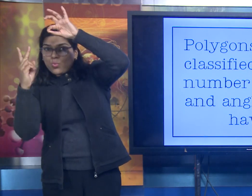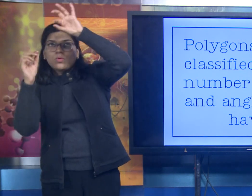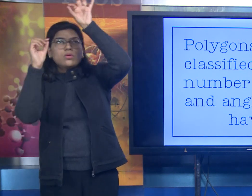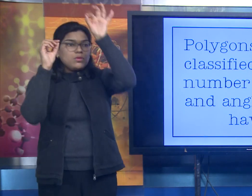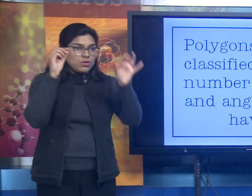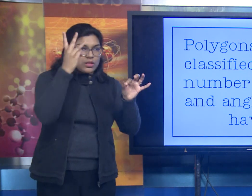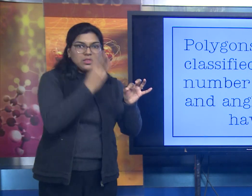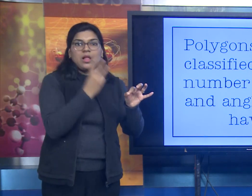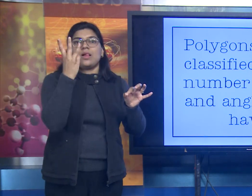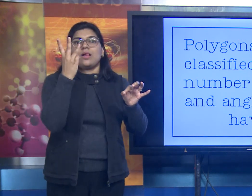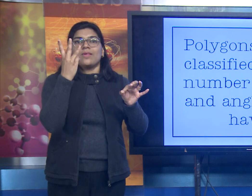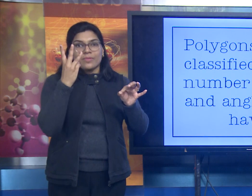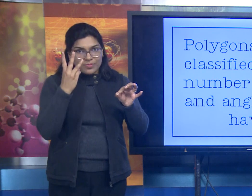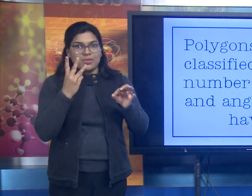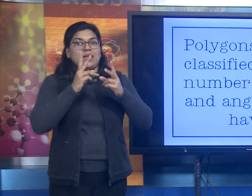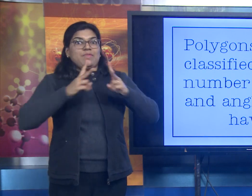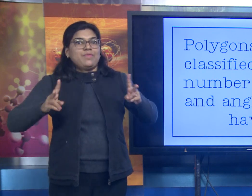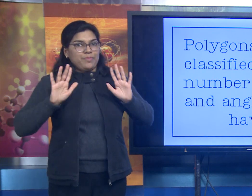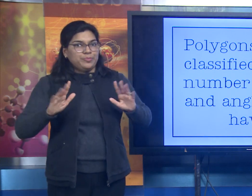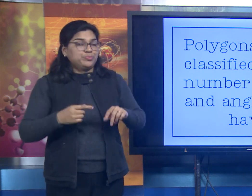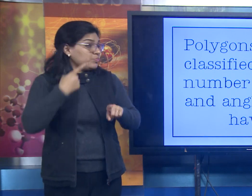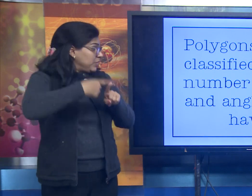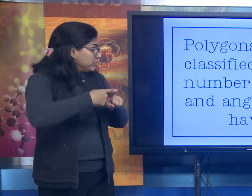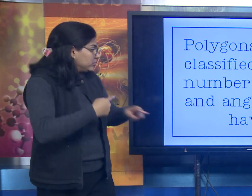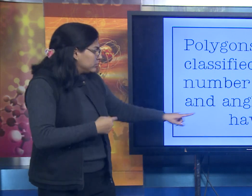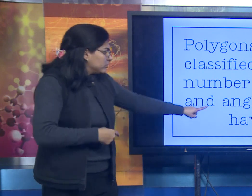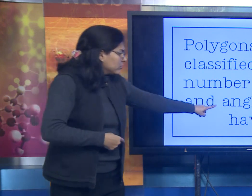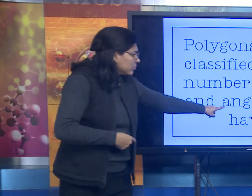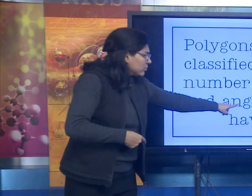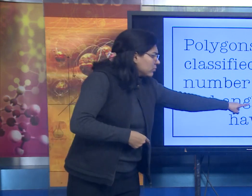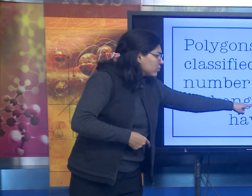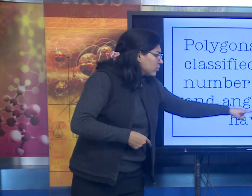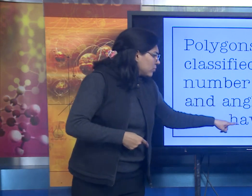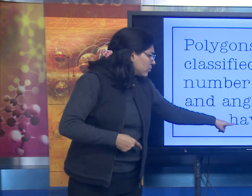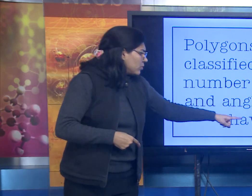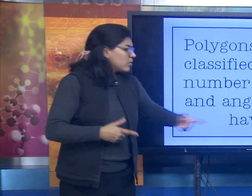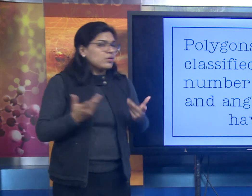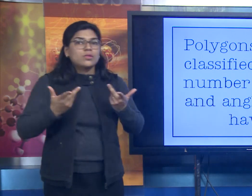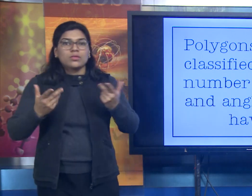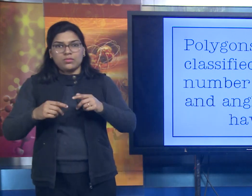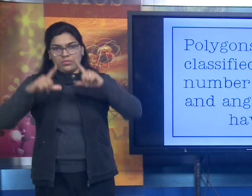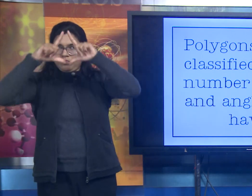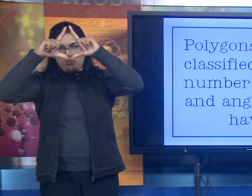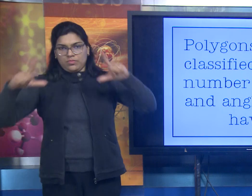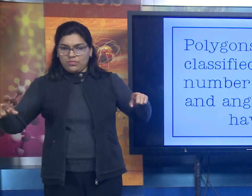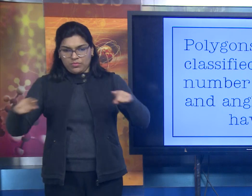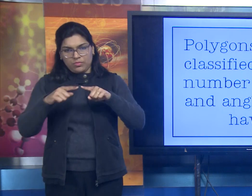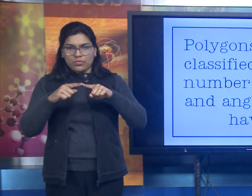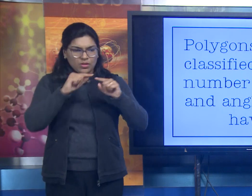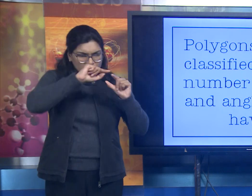line. If a polygon has three lines, that means a polygon having three lines, that is a one